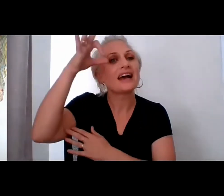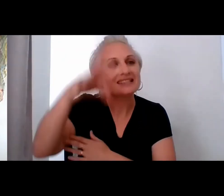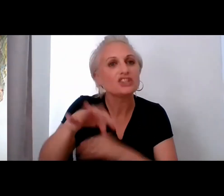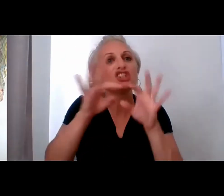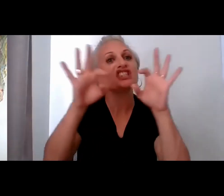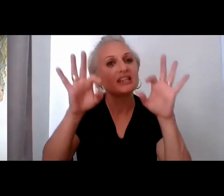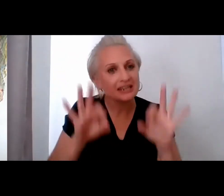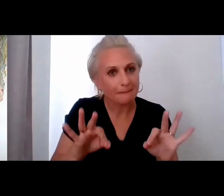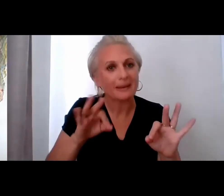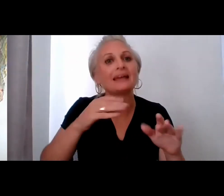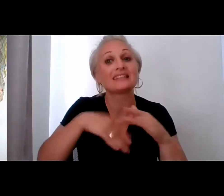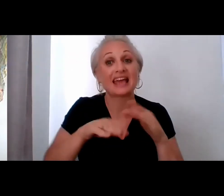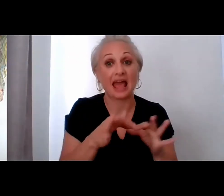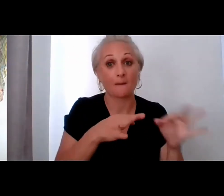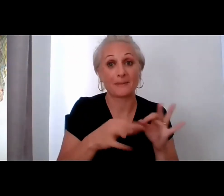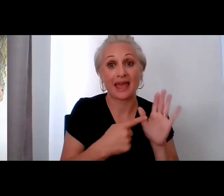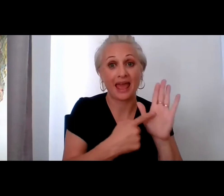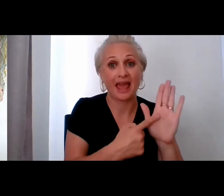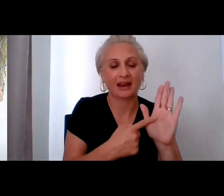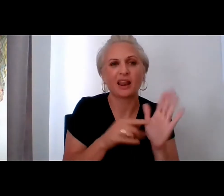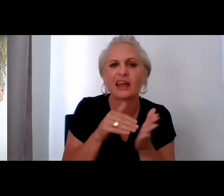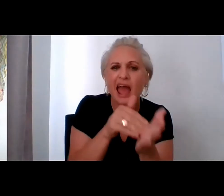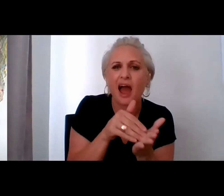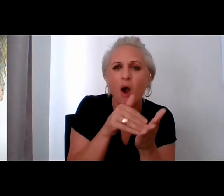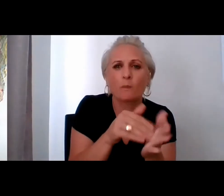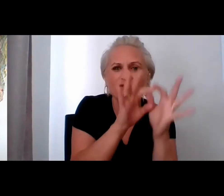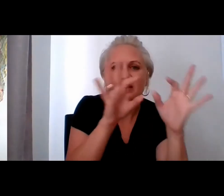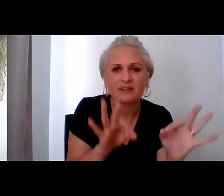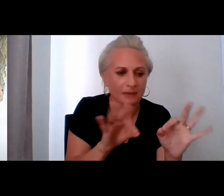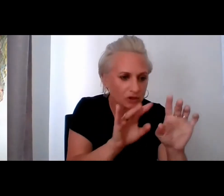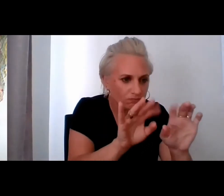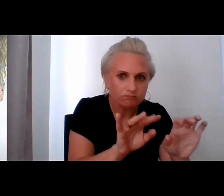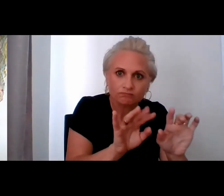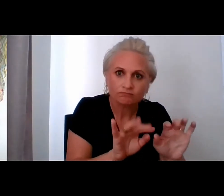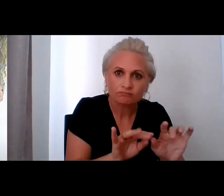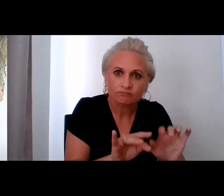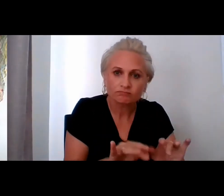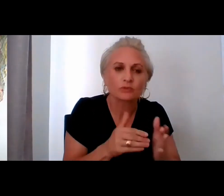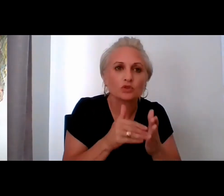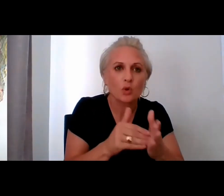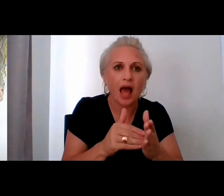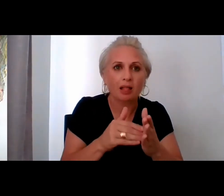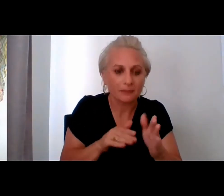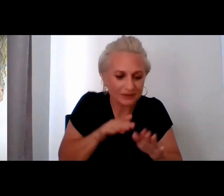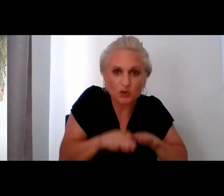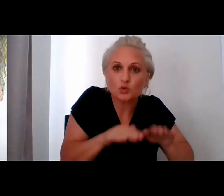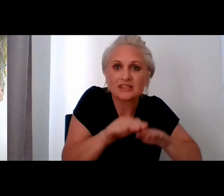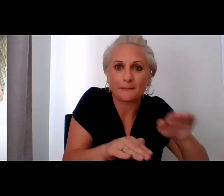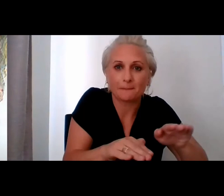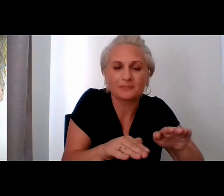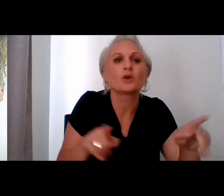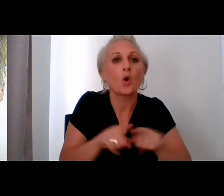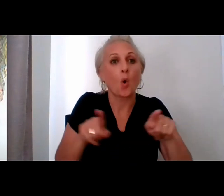policy. And we have used this template for our Ropeline Theatre Inc. example as well.